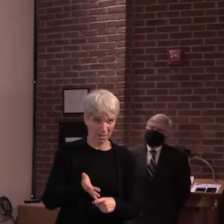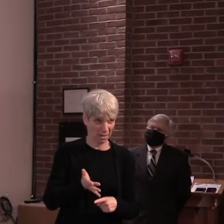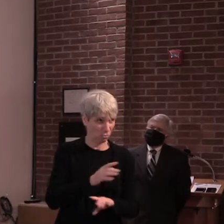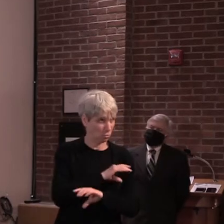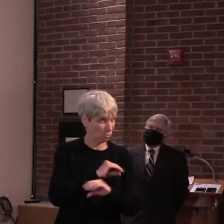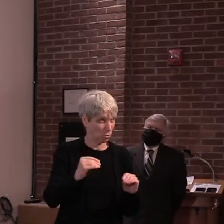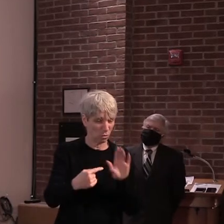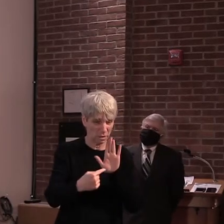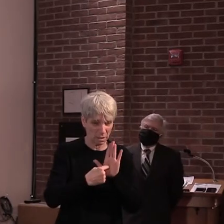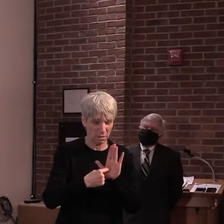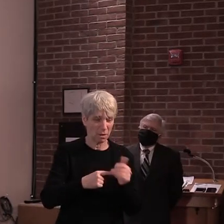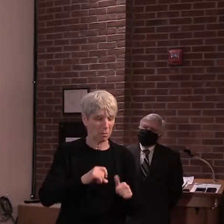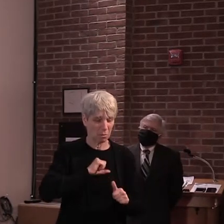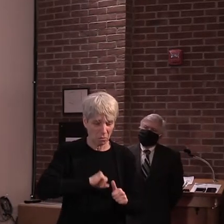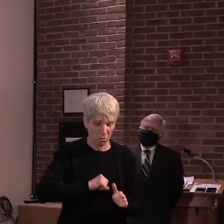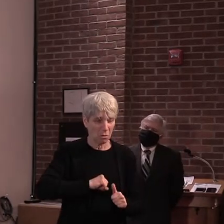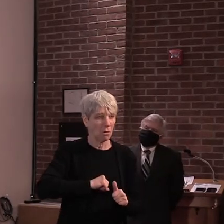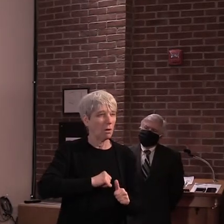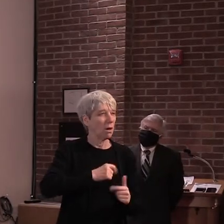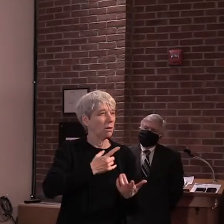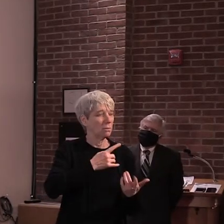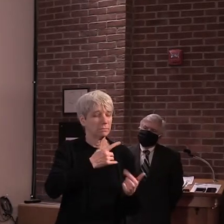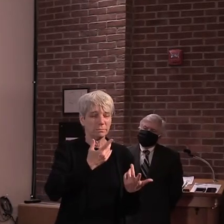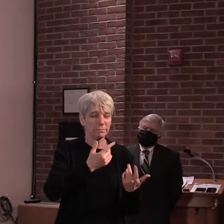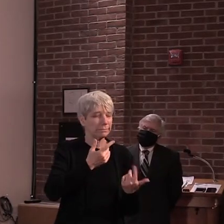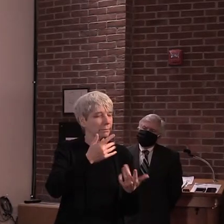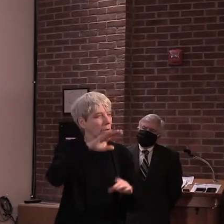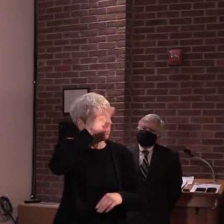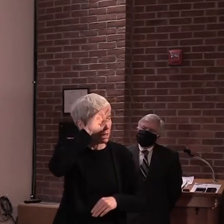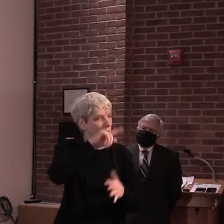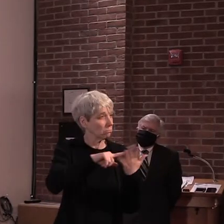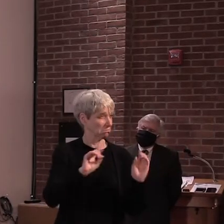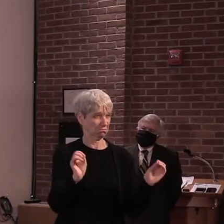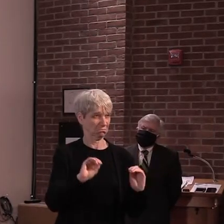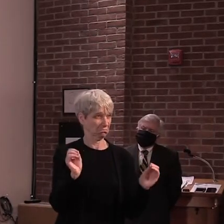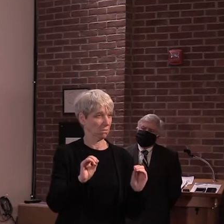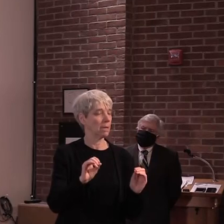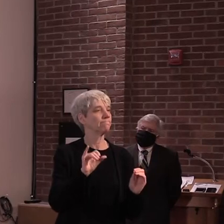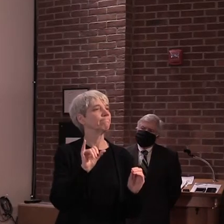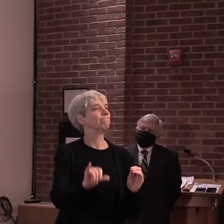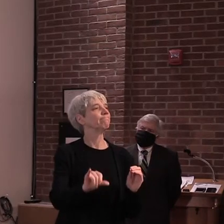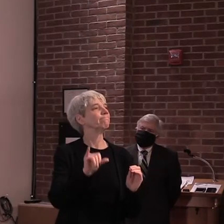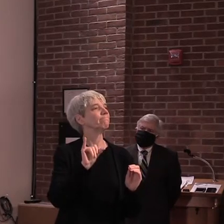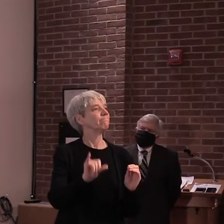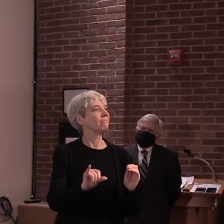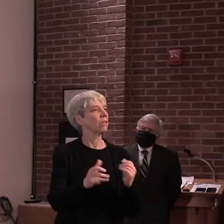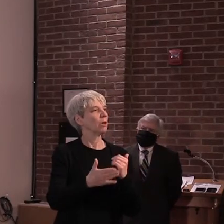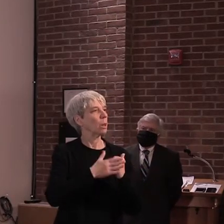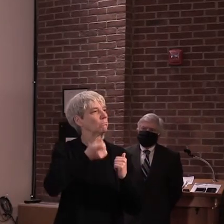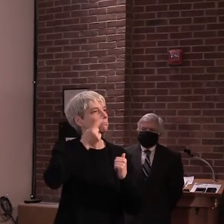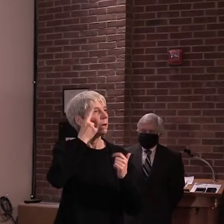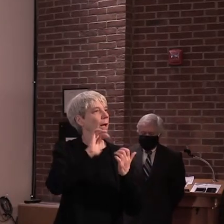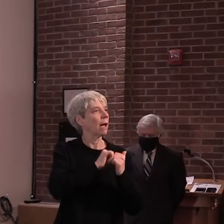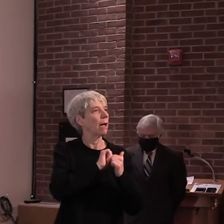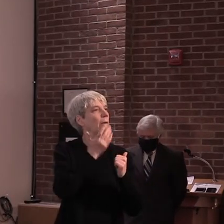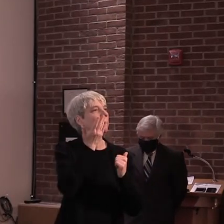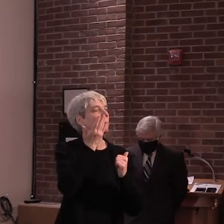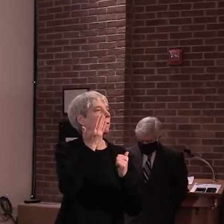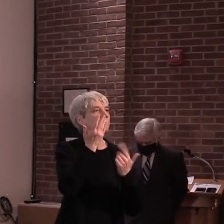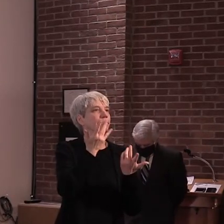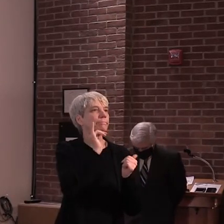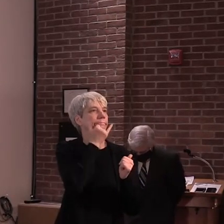contributing factor to how the virus can spread in the community. And it's a reminder, though, that